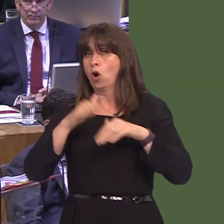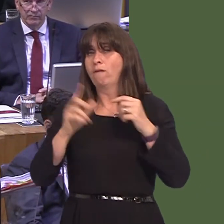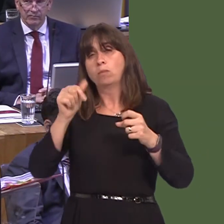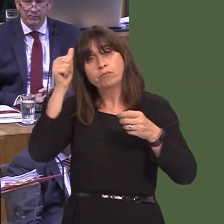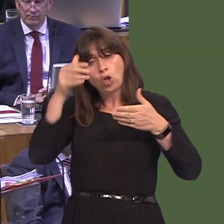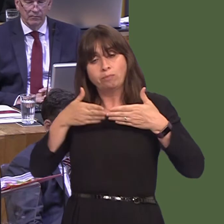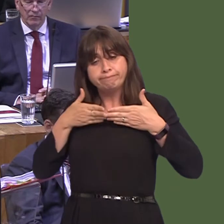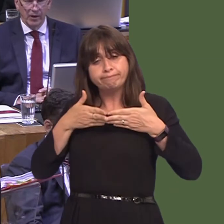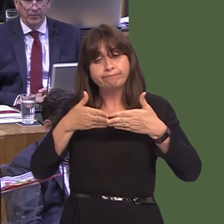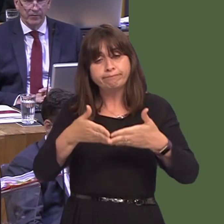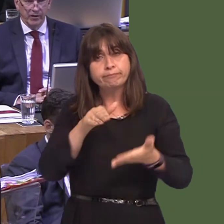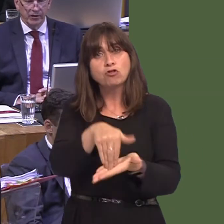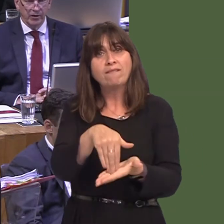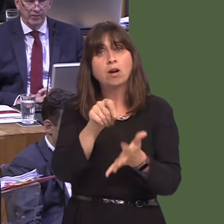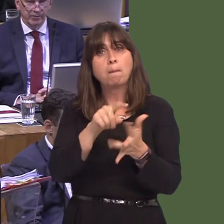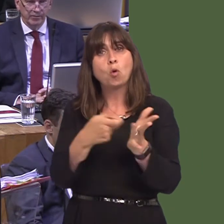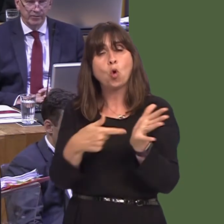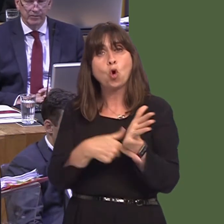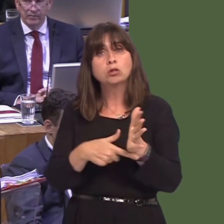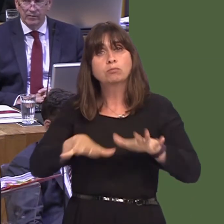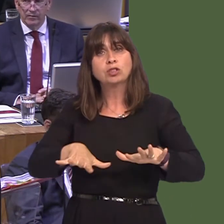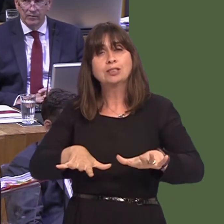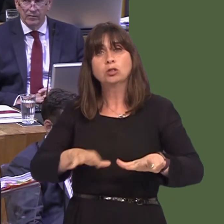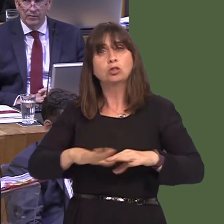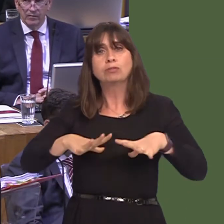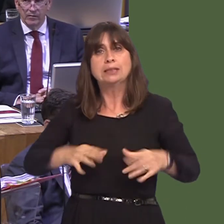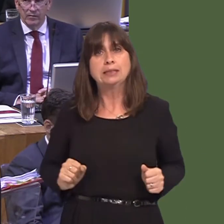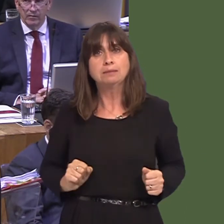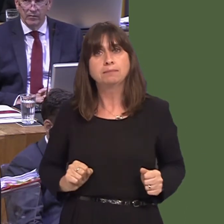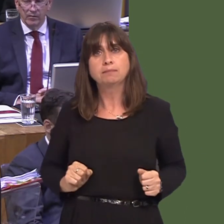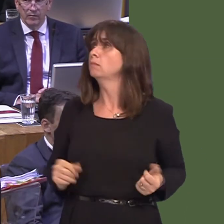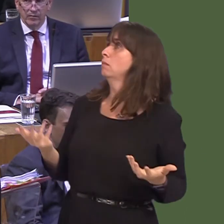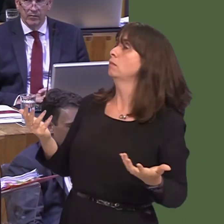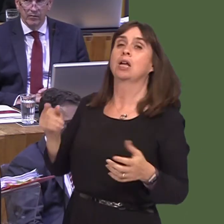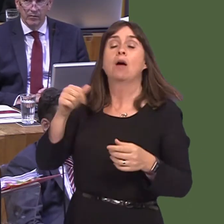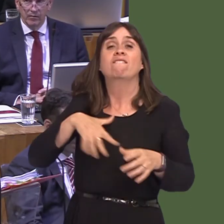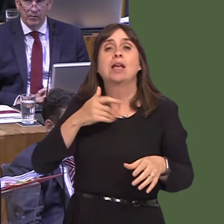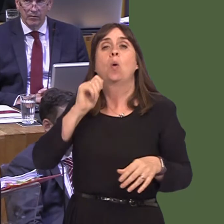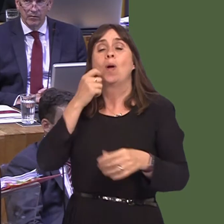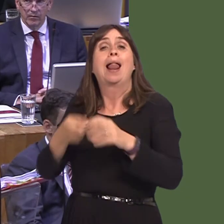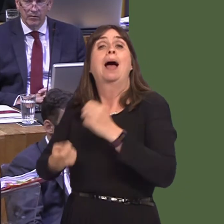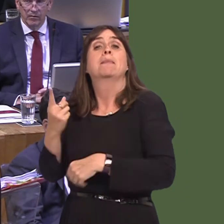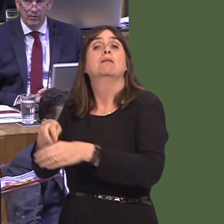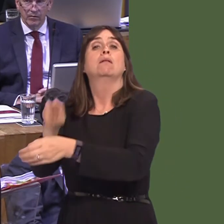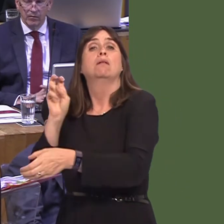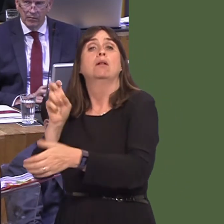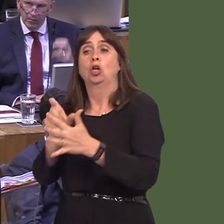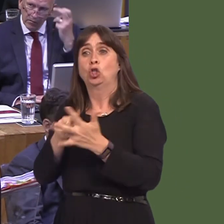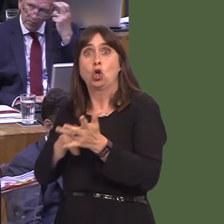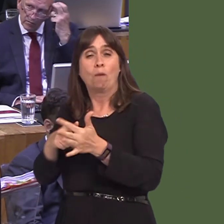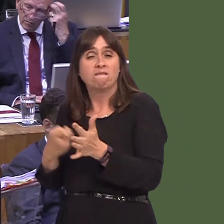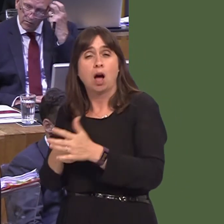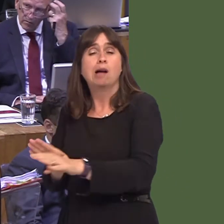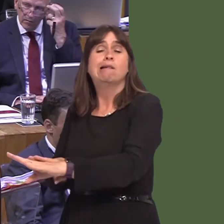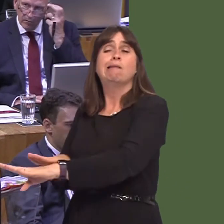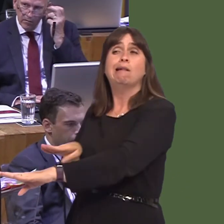ready for a hard Brexit in March. We will then see delays at the ports. We will see lorries Dover, not just in Dover, potentially in the